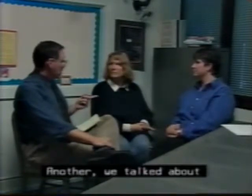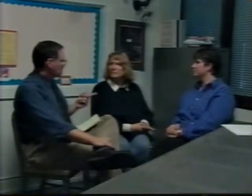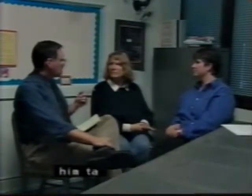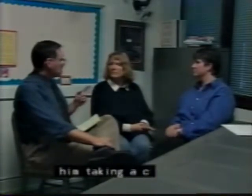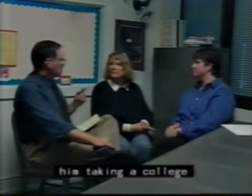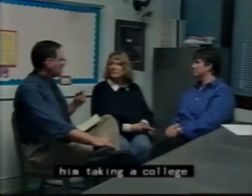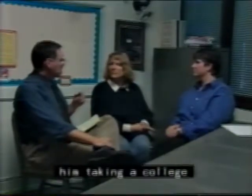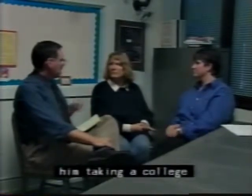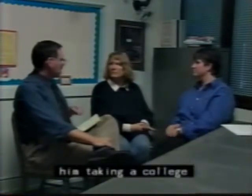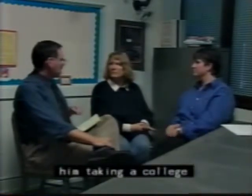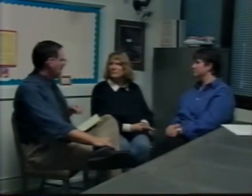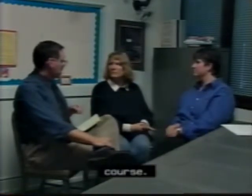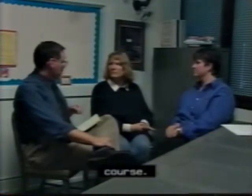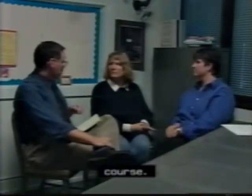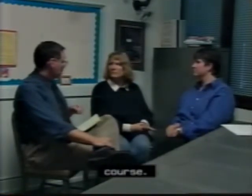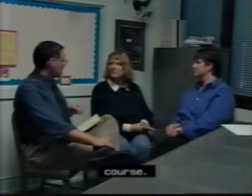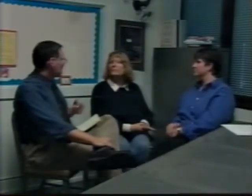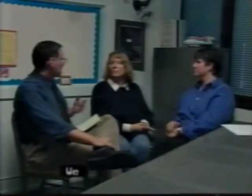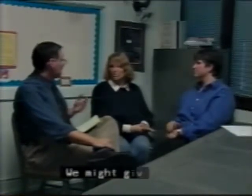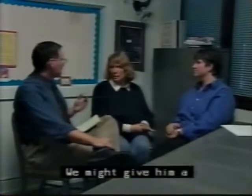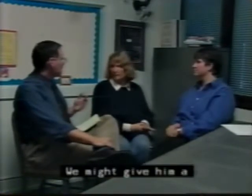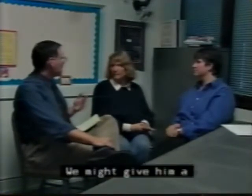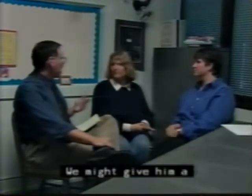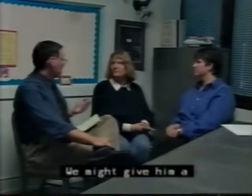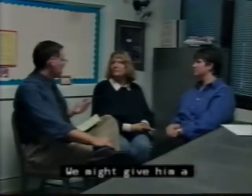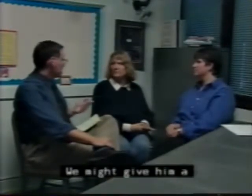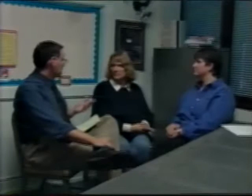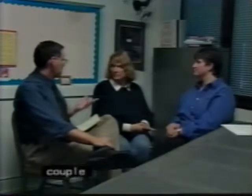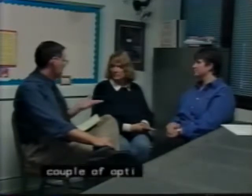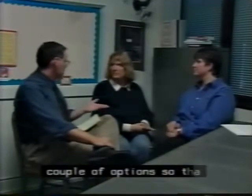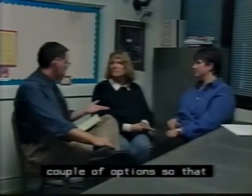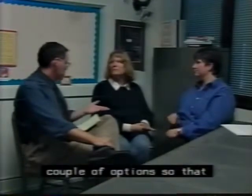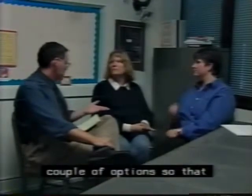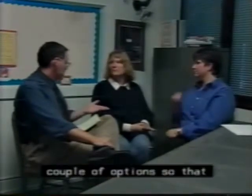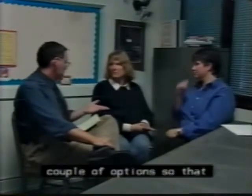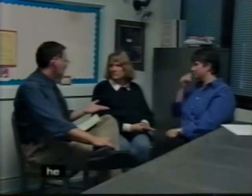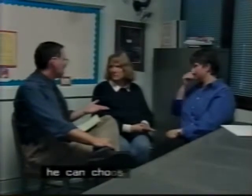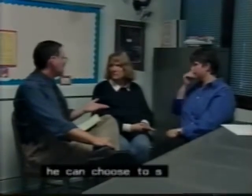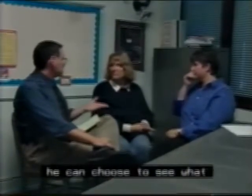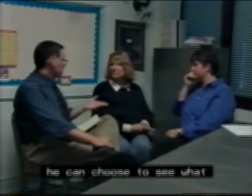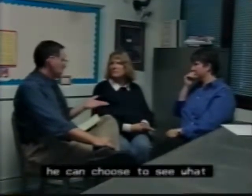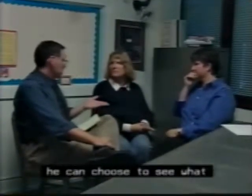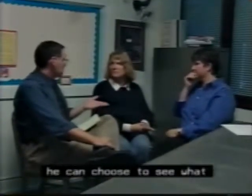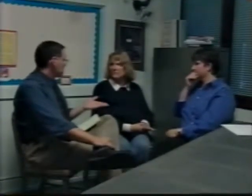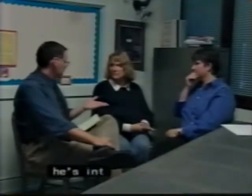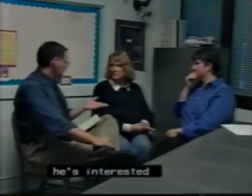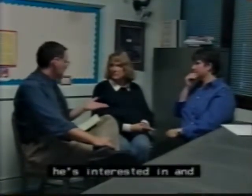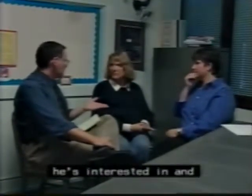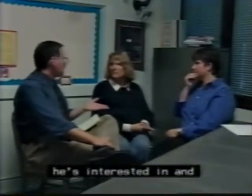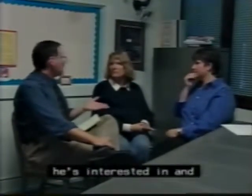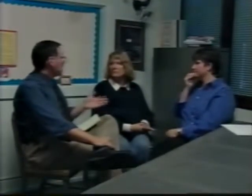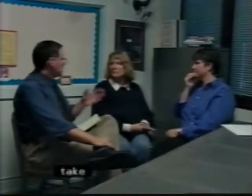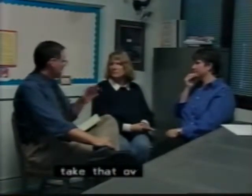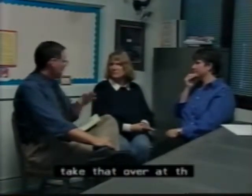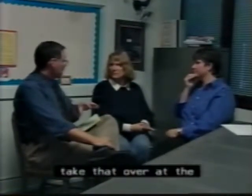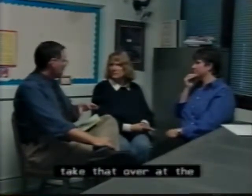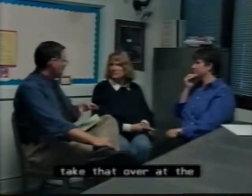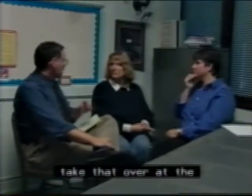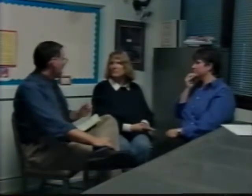about him taking a college course. We might give him a couple of options, something he can choose to see what he's interested in, and take that over at the